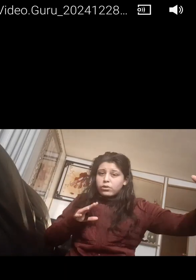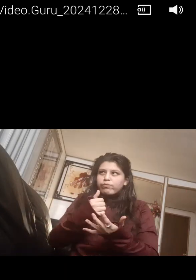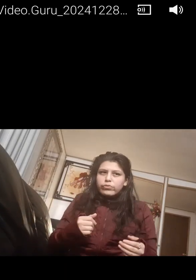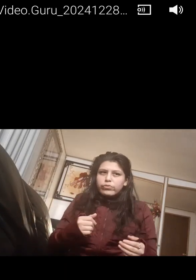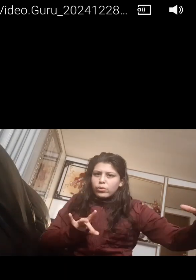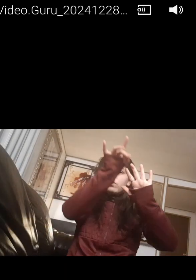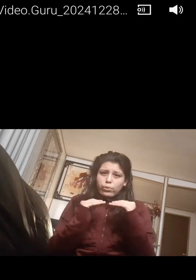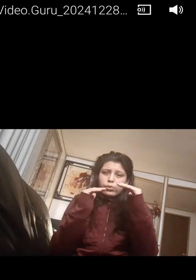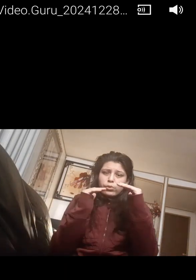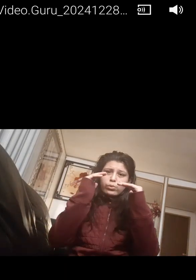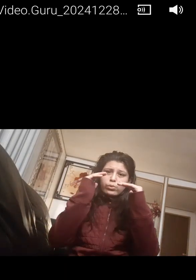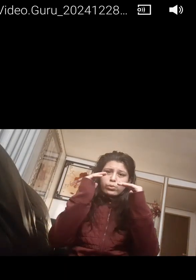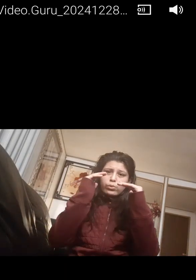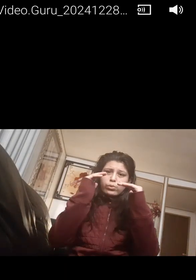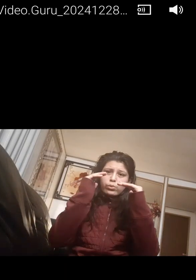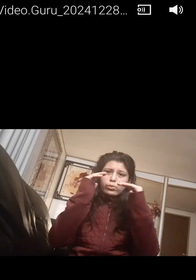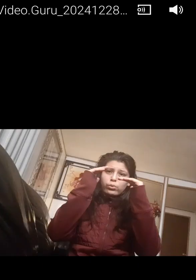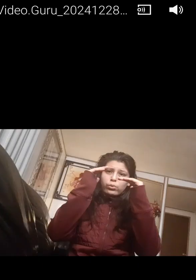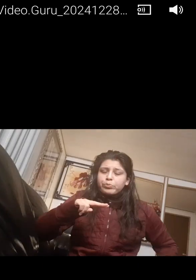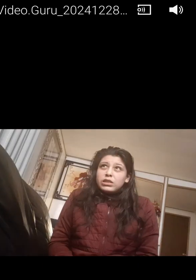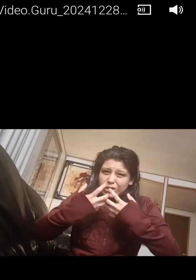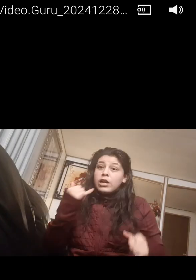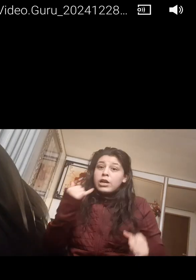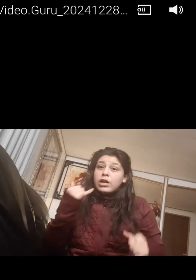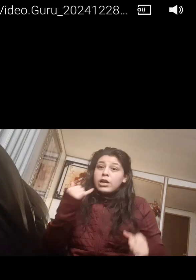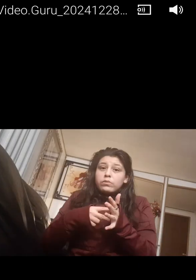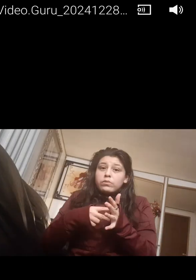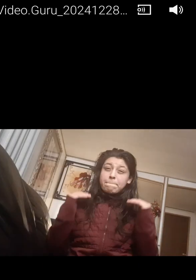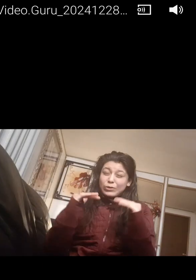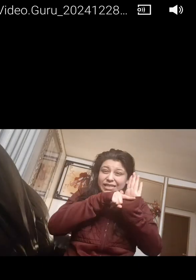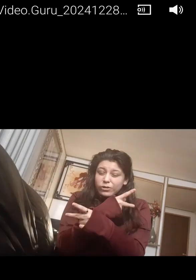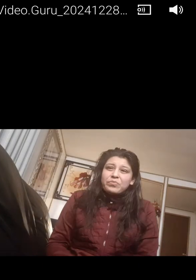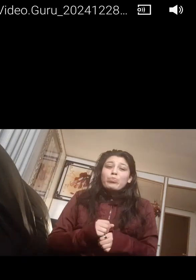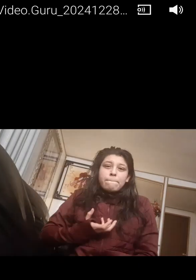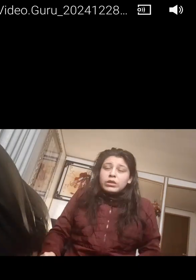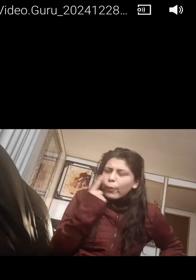knowing about that topic subject.